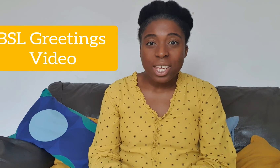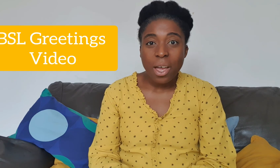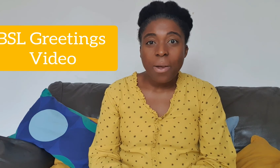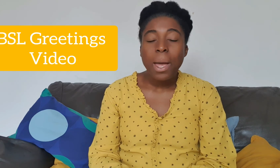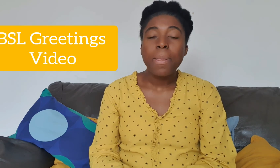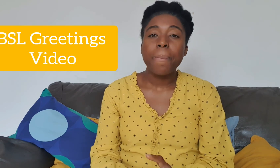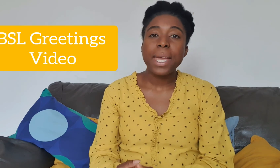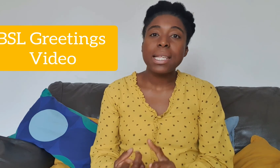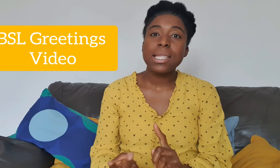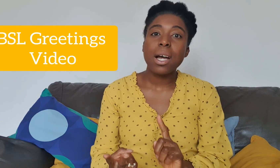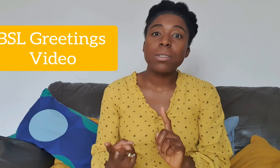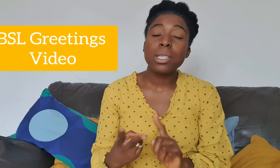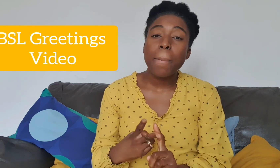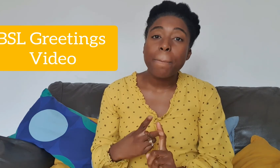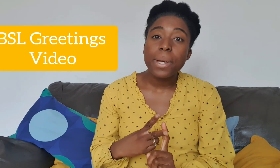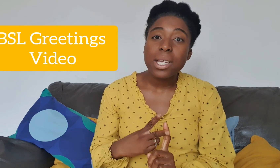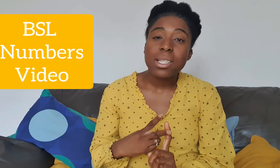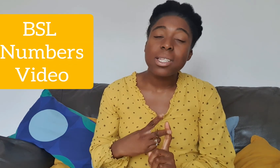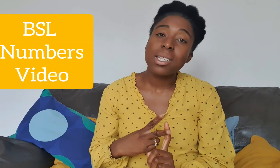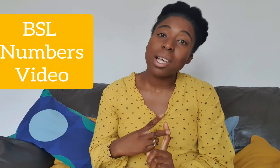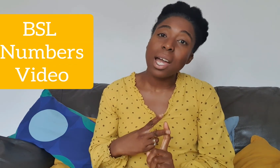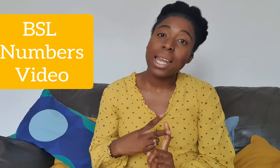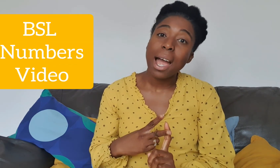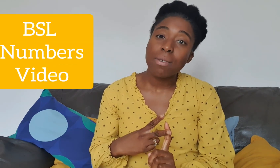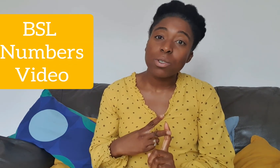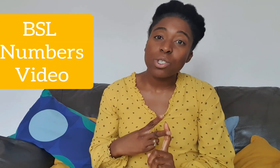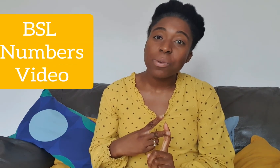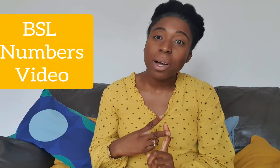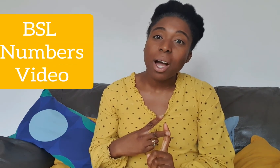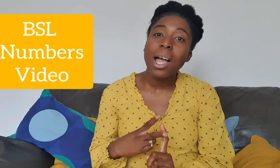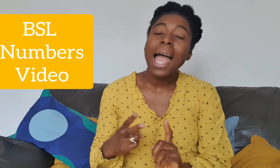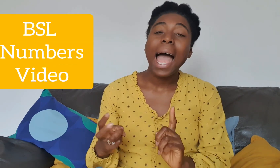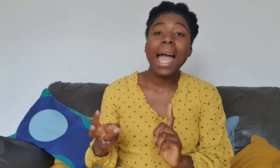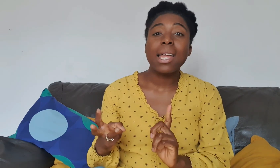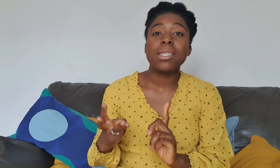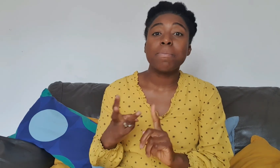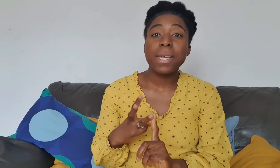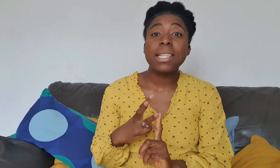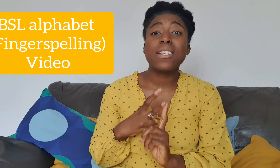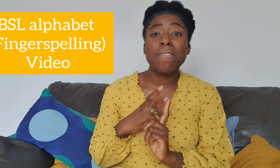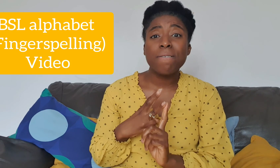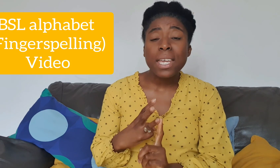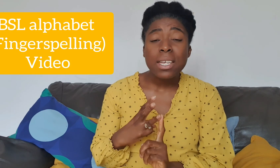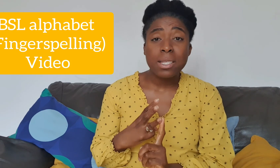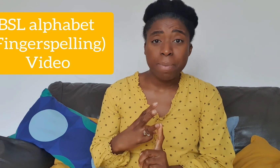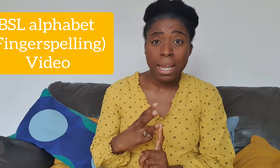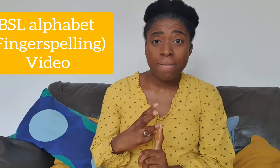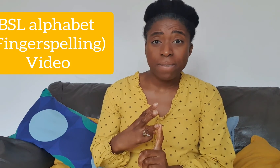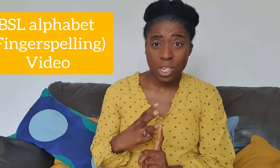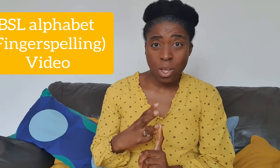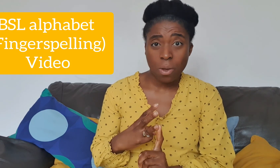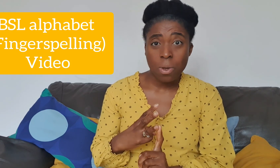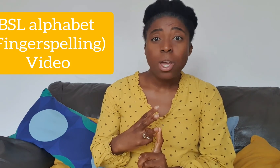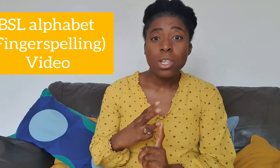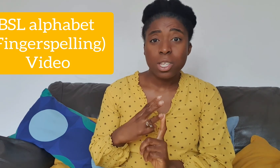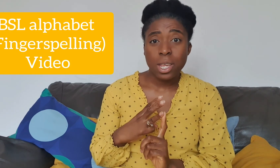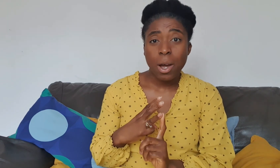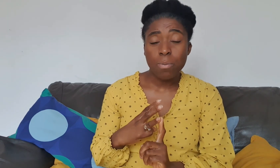video, BSL numbers to sign how old you are, and the BSL finger spelling video to help you